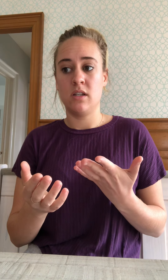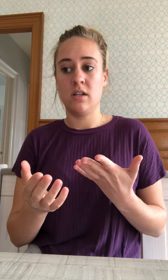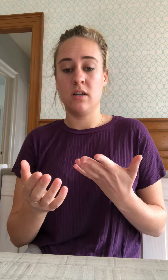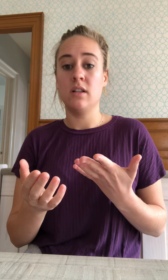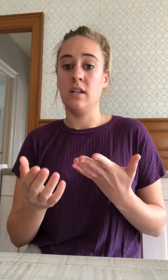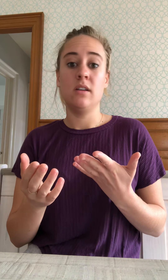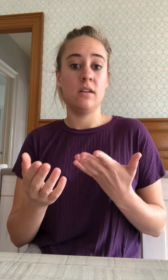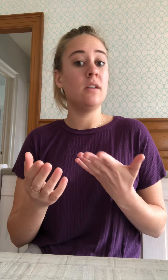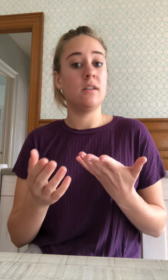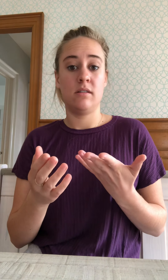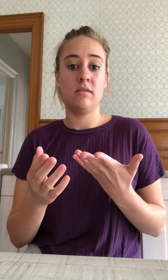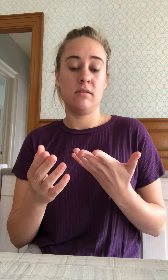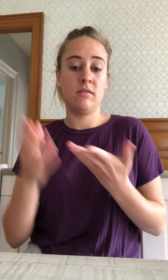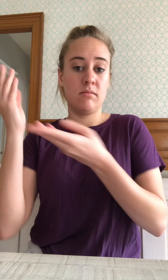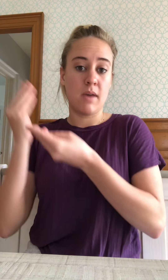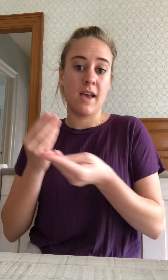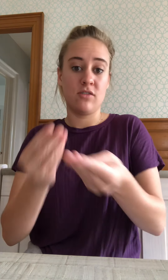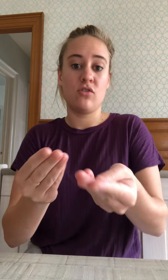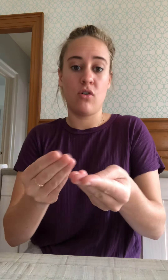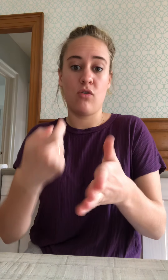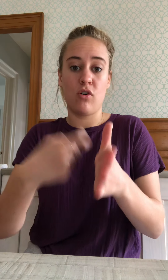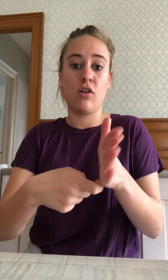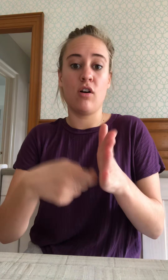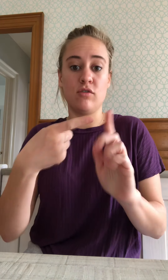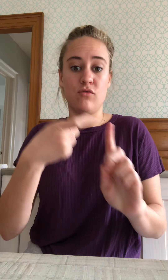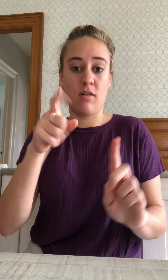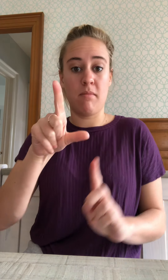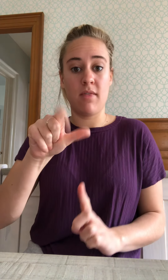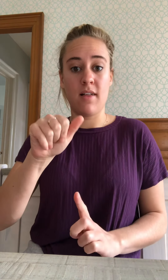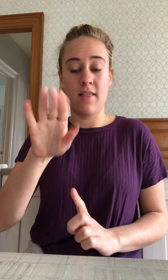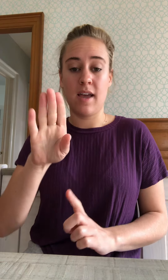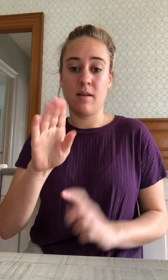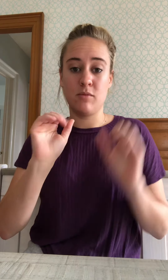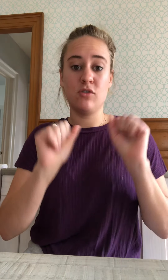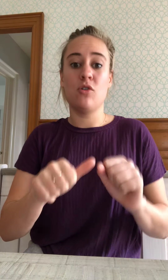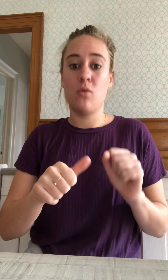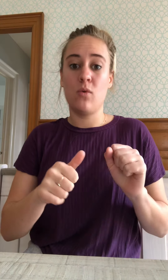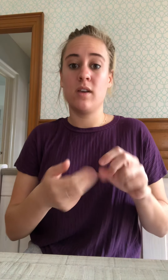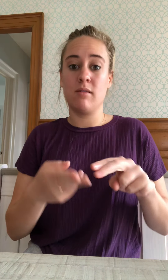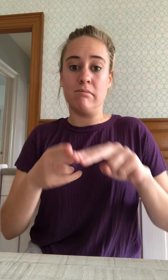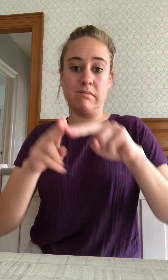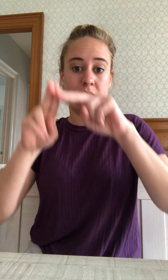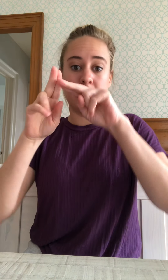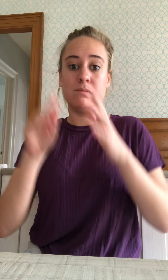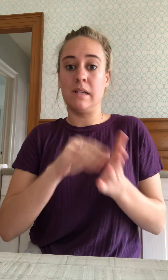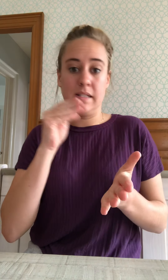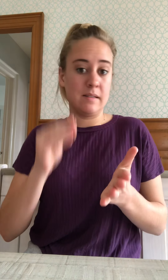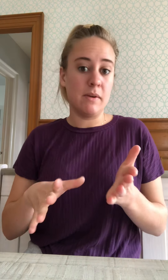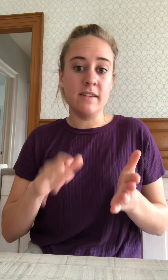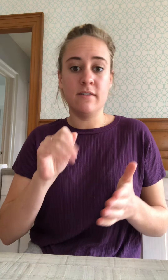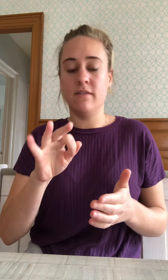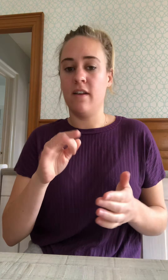which can get rather expensive. Remaking a set of retainers, say, every month or 2 or 3.